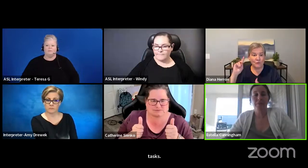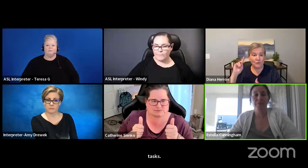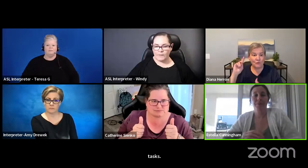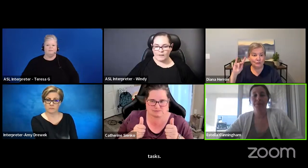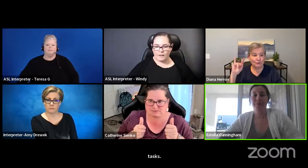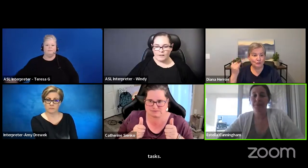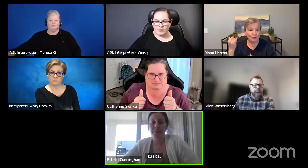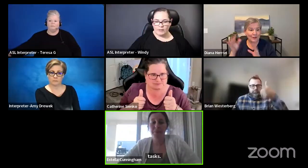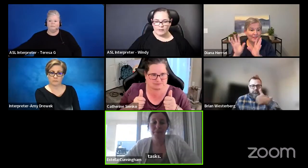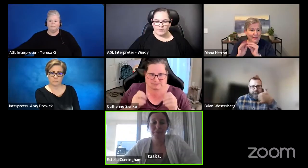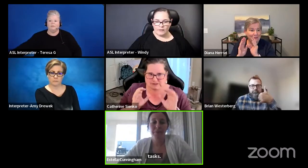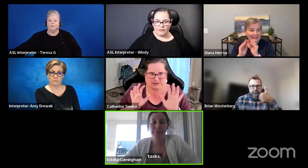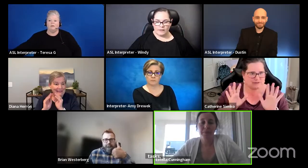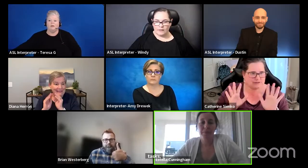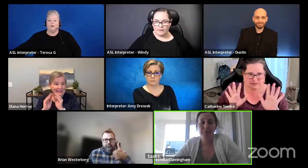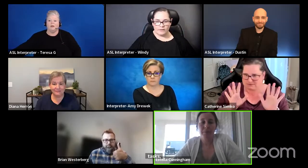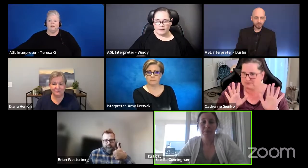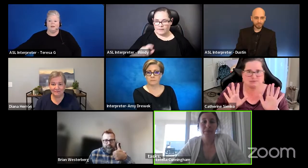Sounds good.